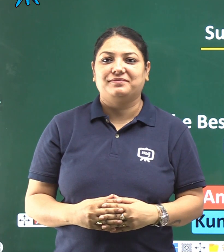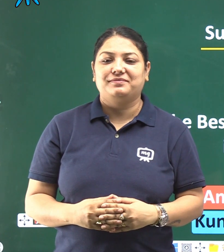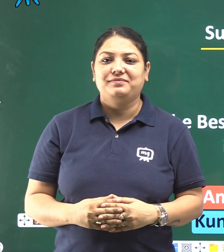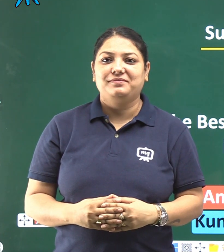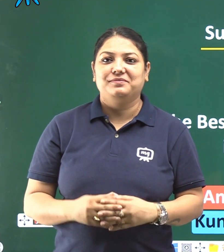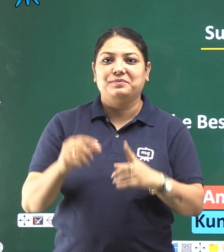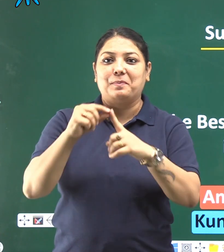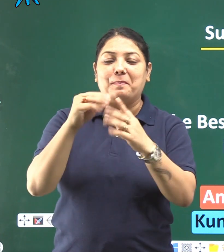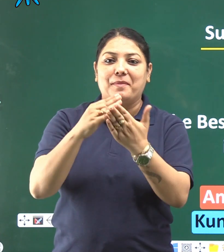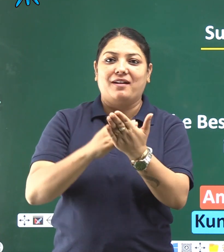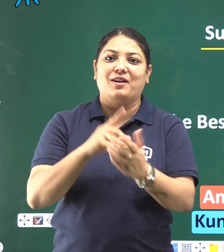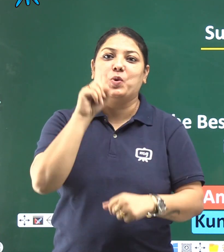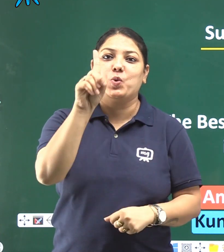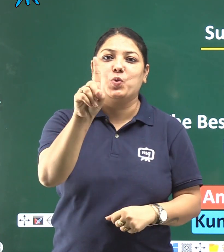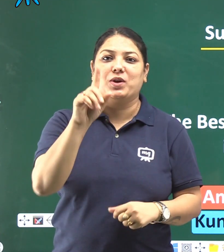Part 1.